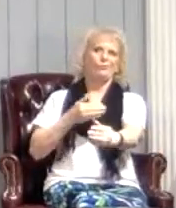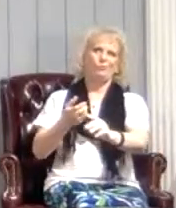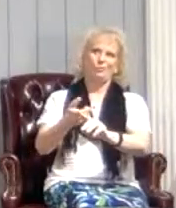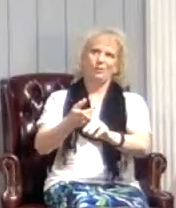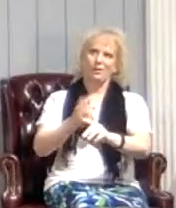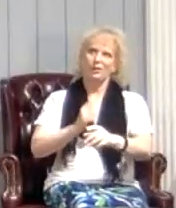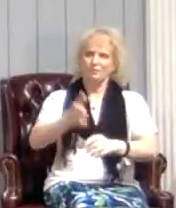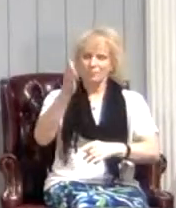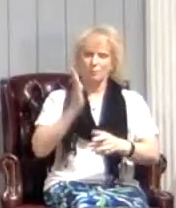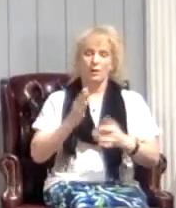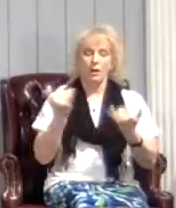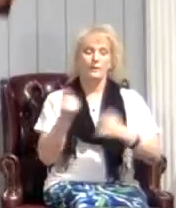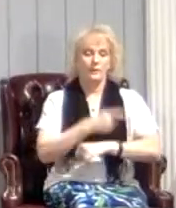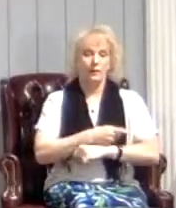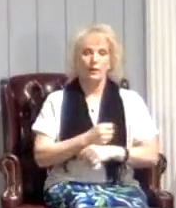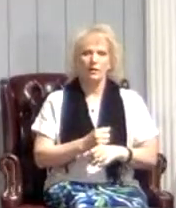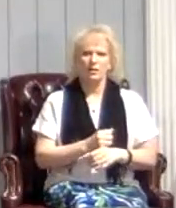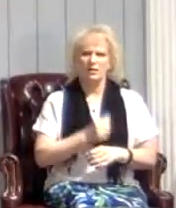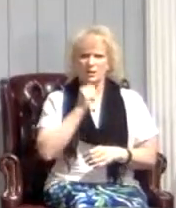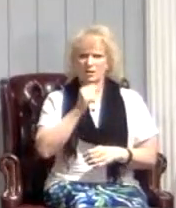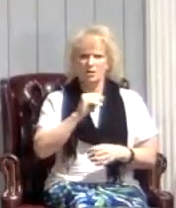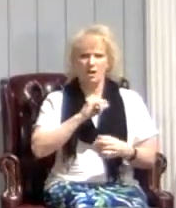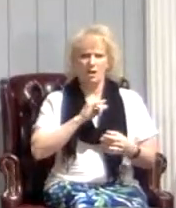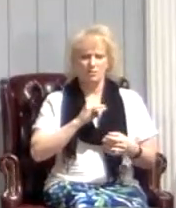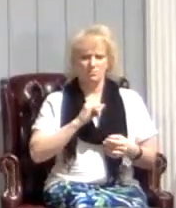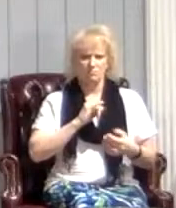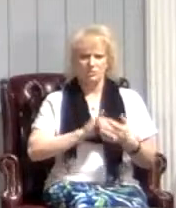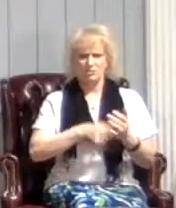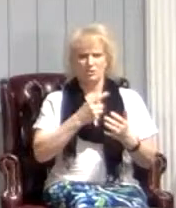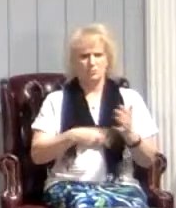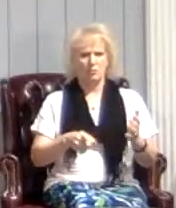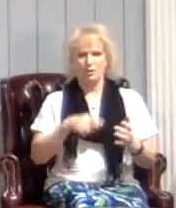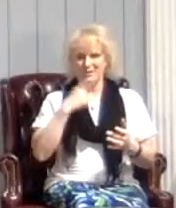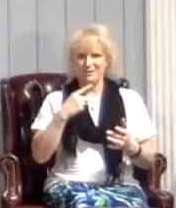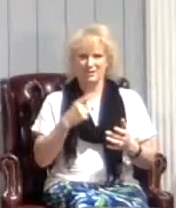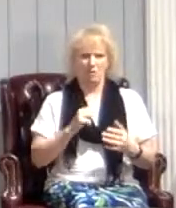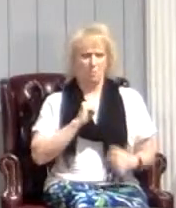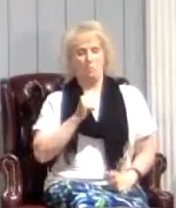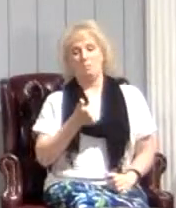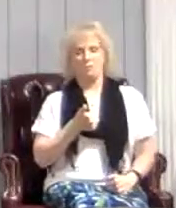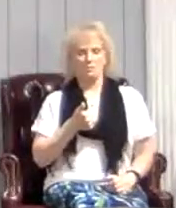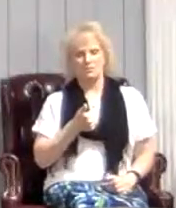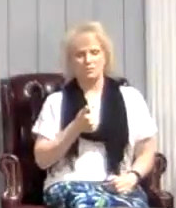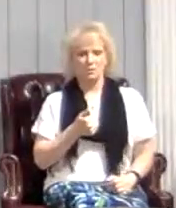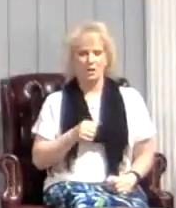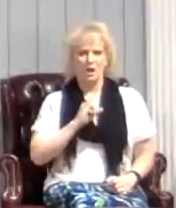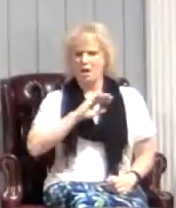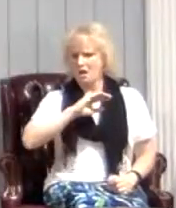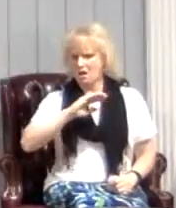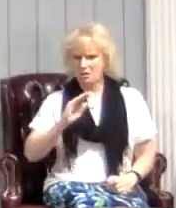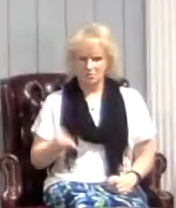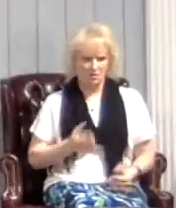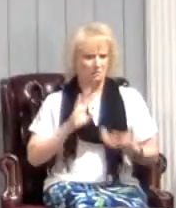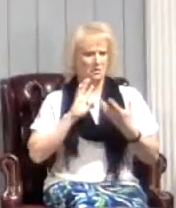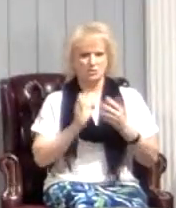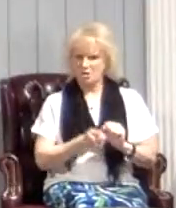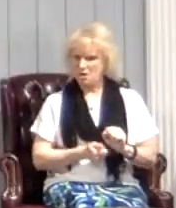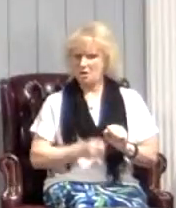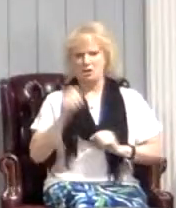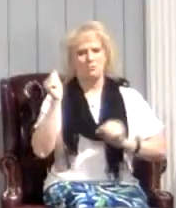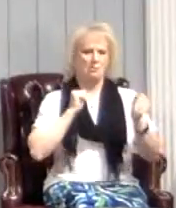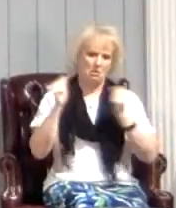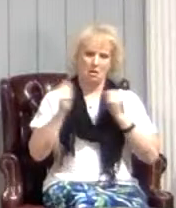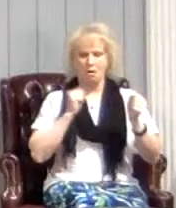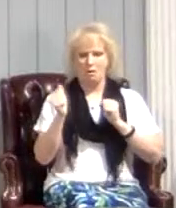things. Not just what you say, boasting and proud, I'll never change, I'll never doubt, I'll never do this. No, but he